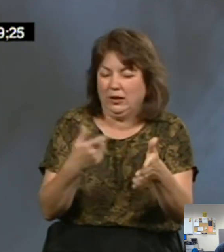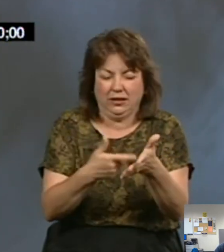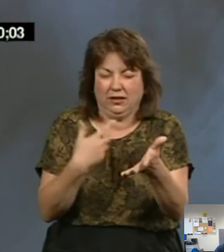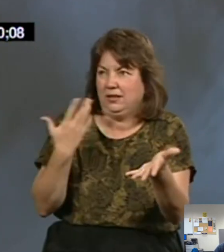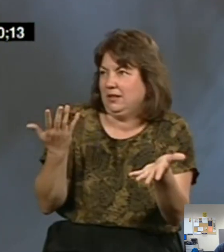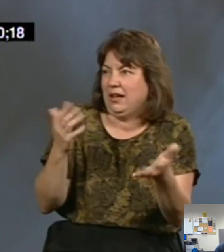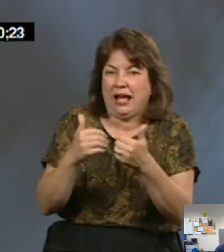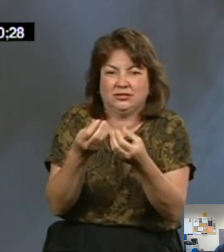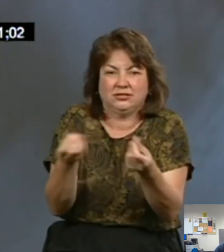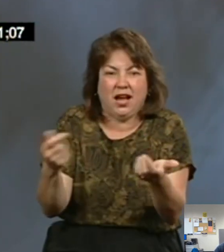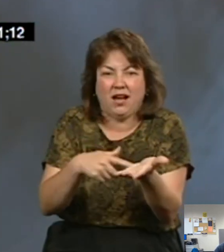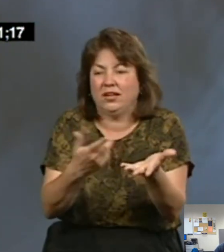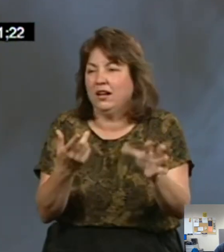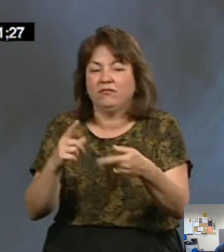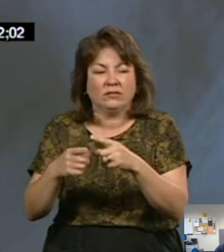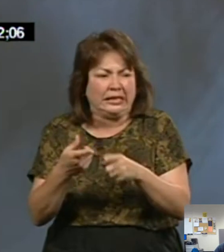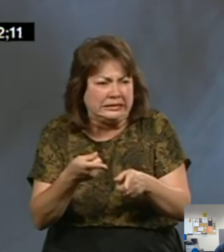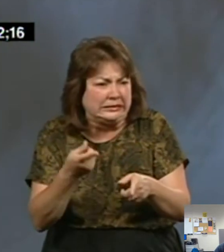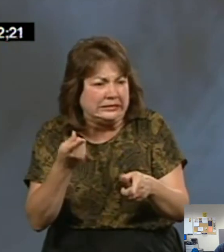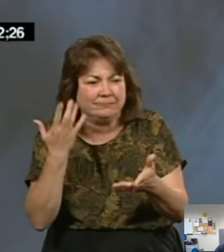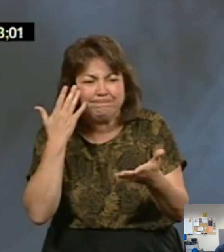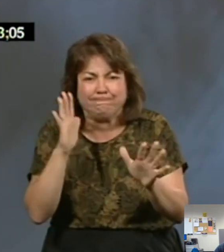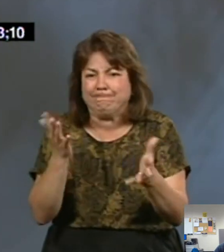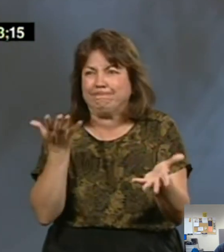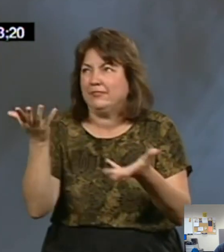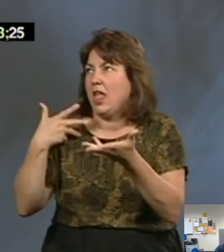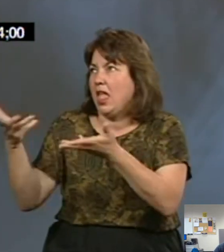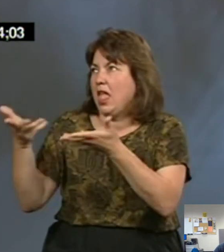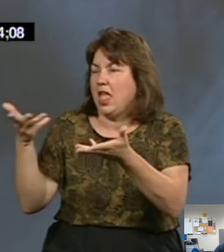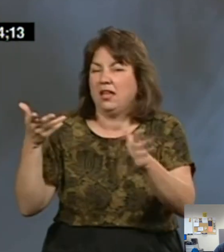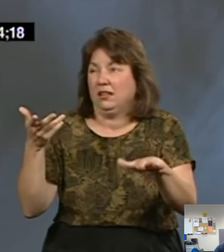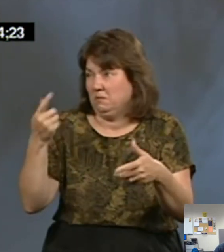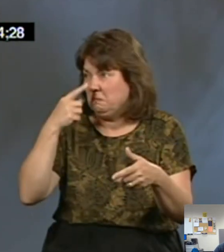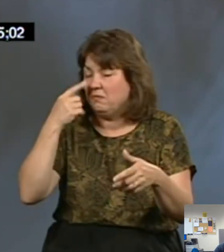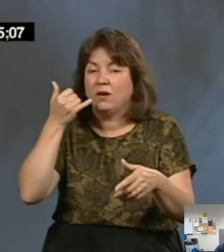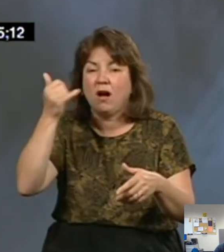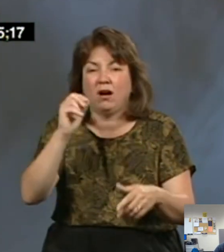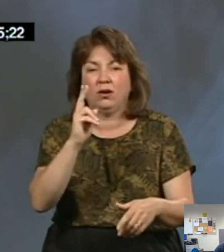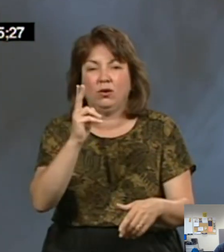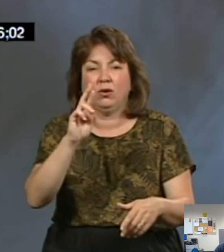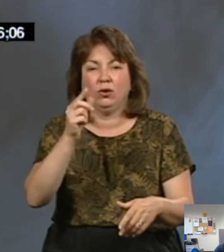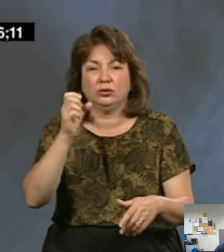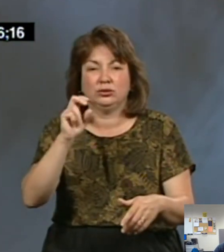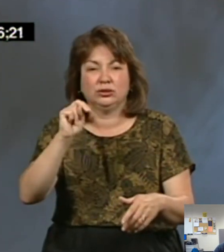And I said that my hands were burning because of the peppers. And they didn't really know how to help me.